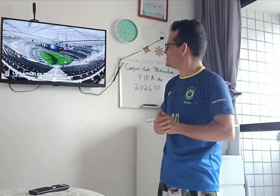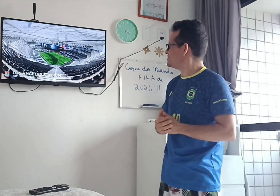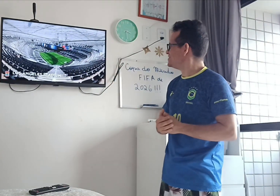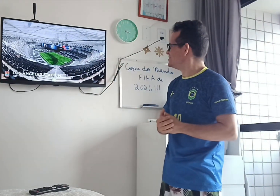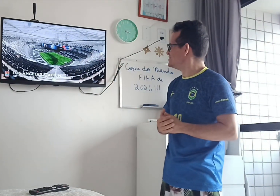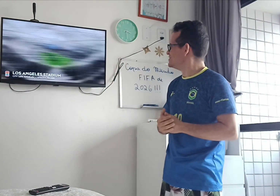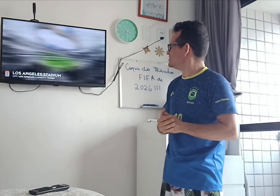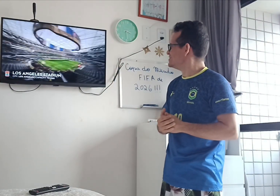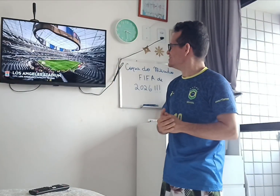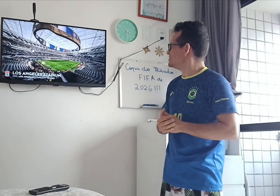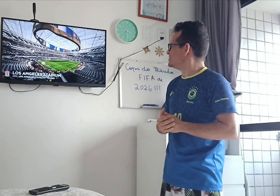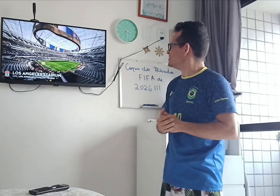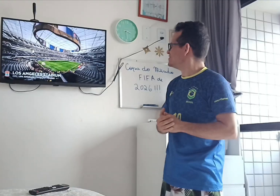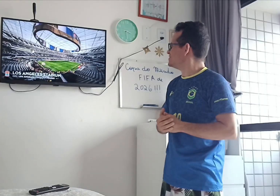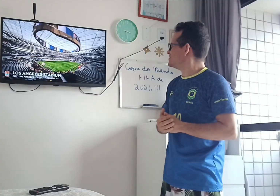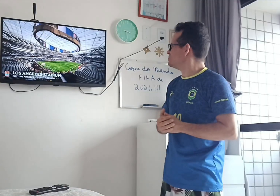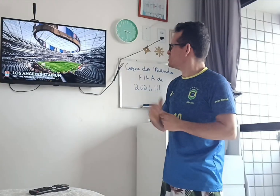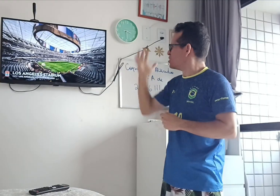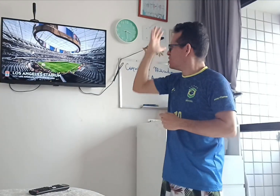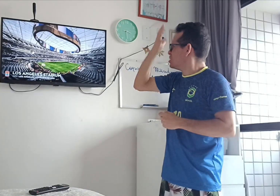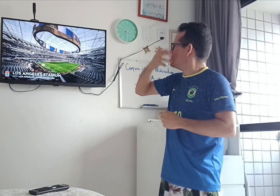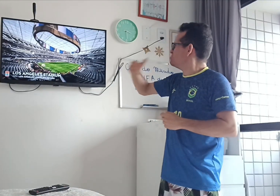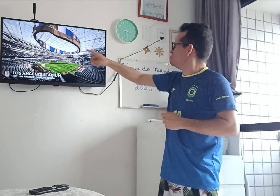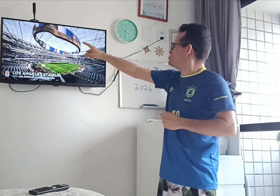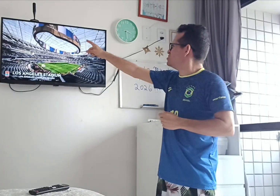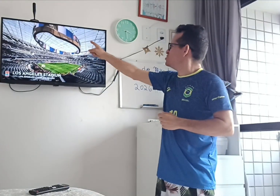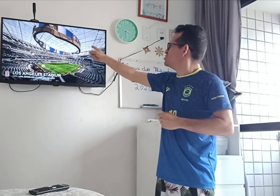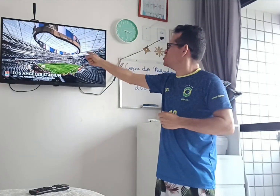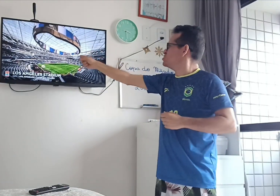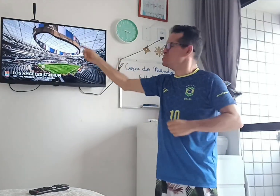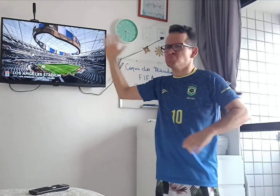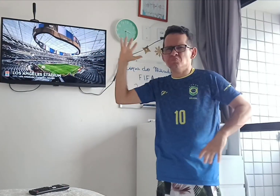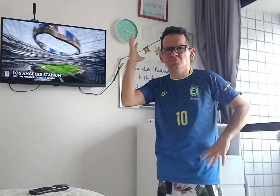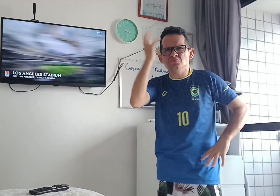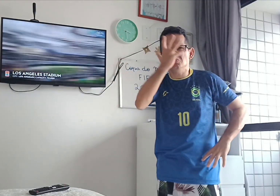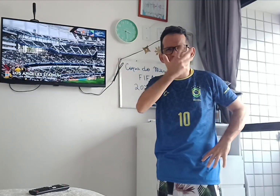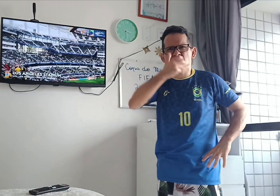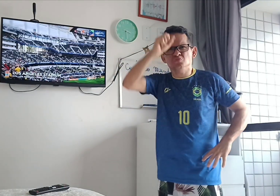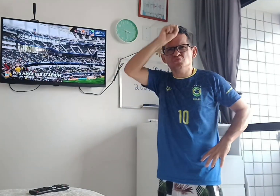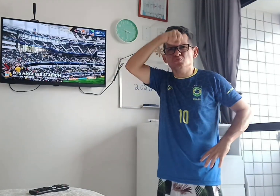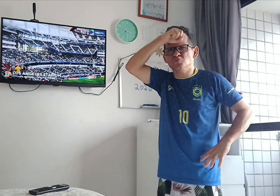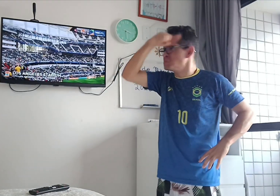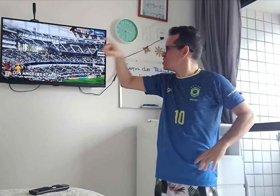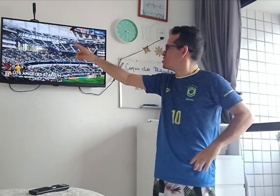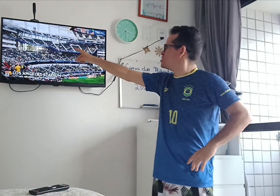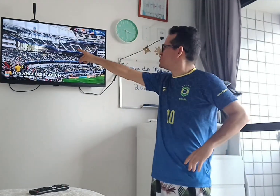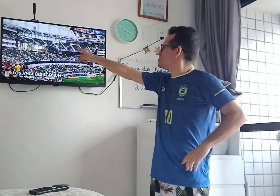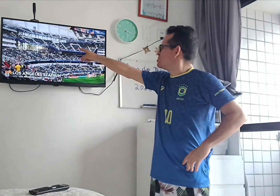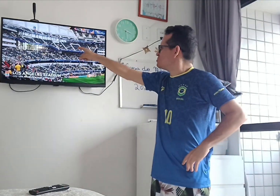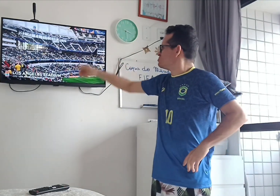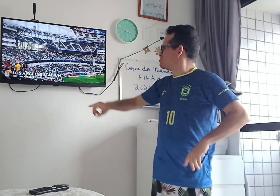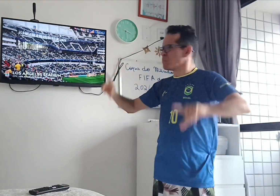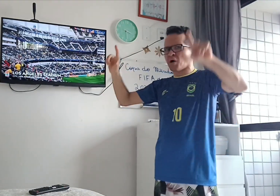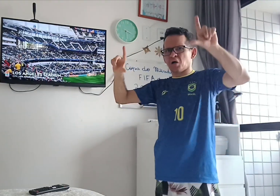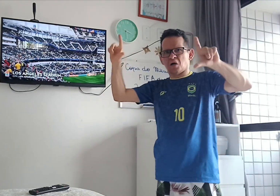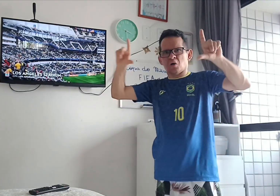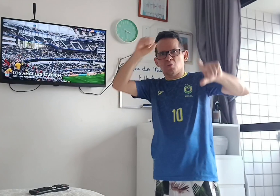screen alone requires the involvement of around 80 people. The stands are divided into as many as 4 major tiers, intersected by bands